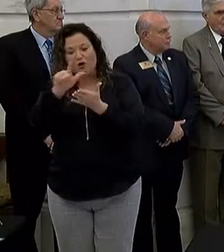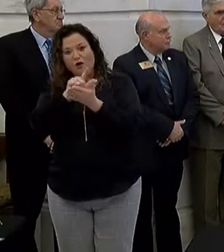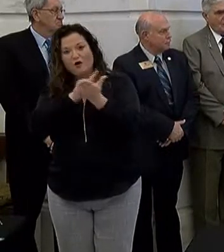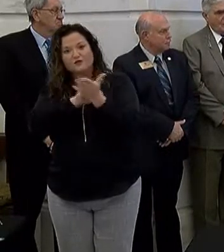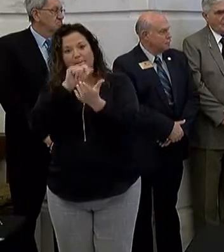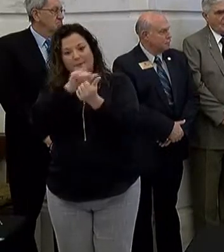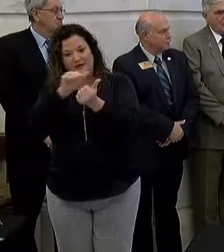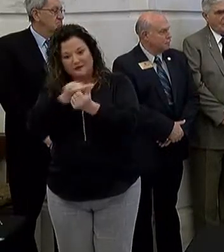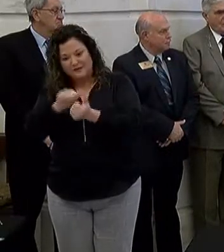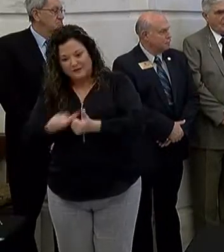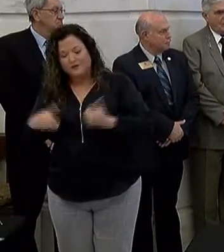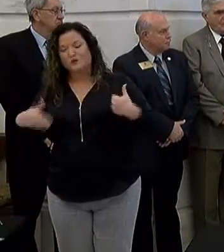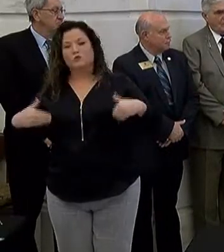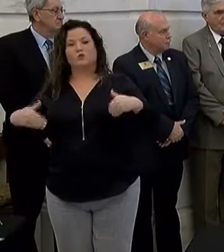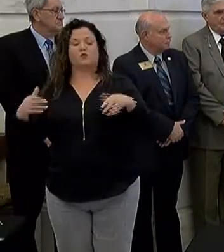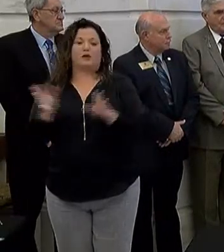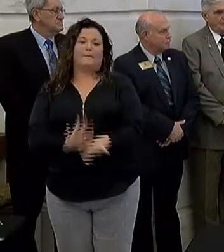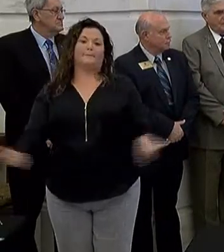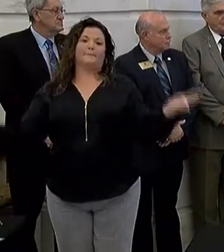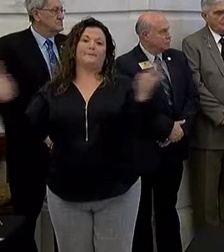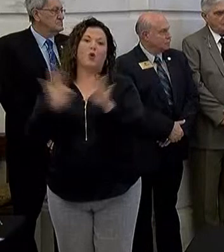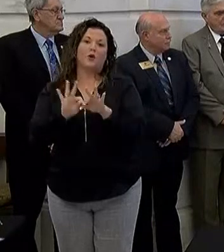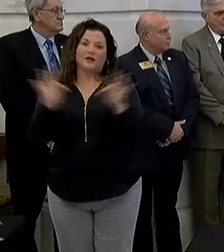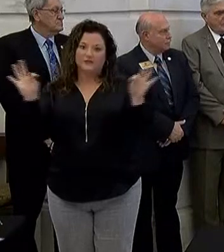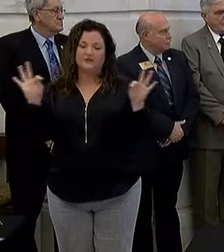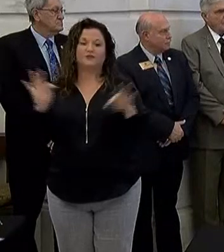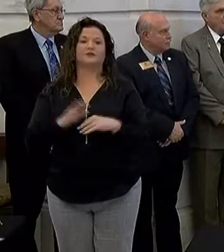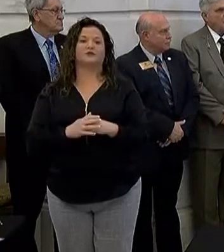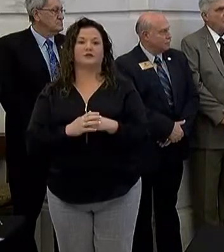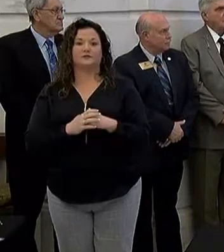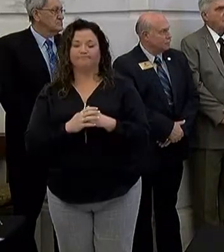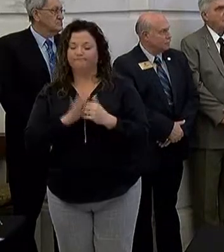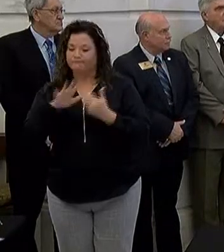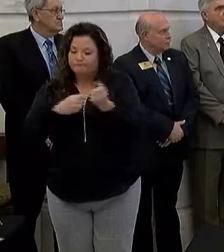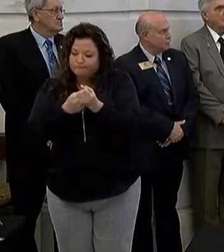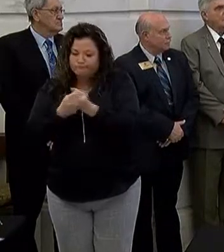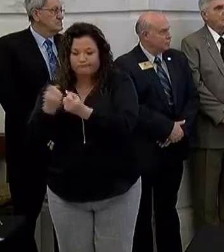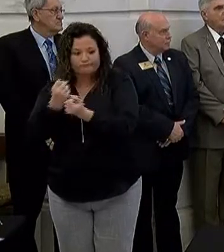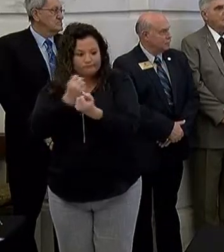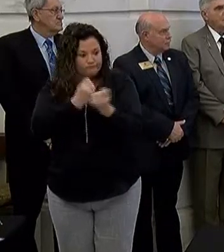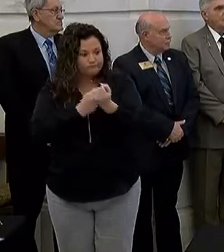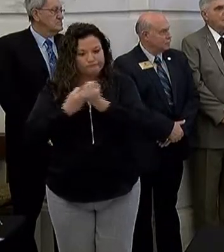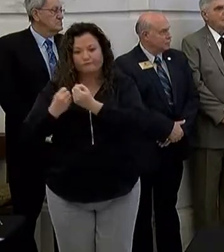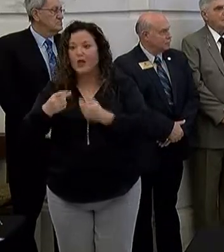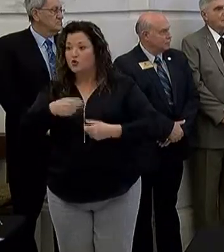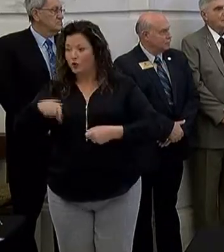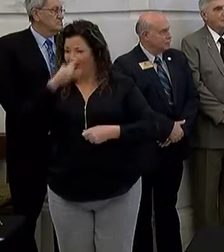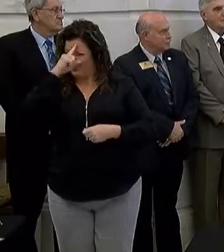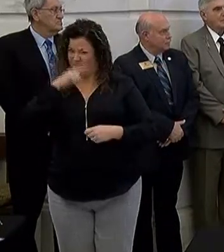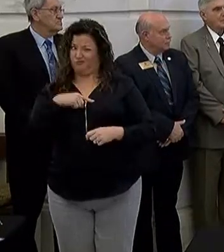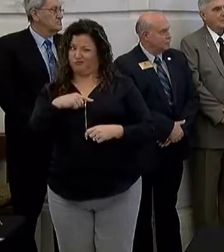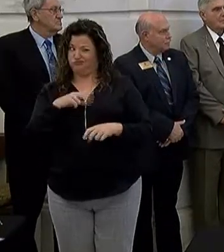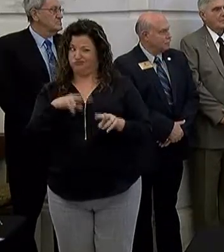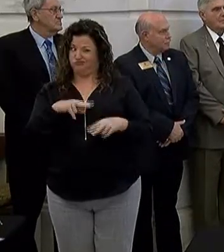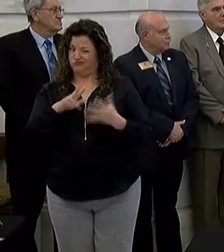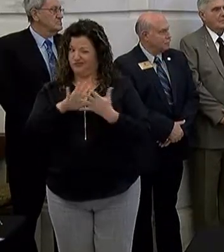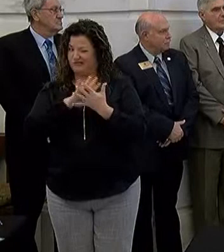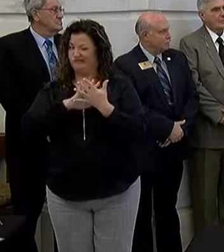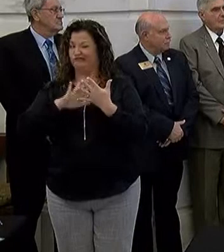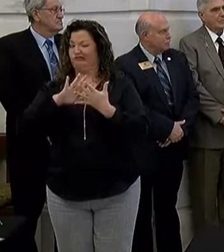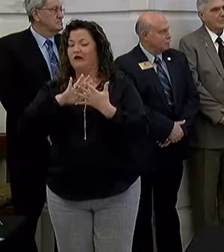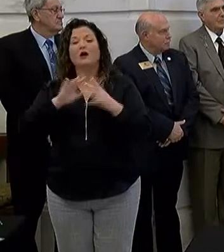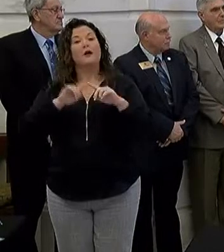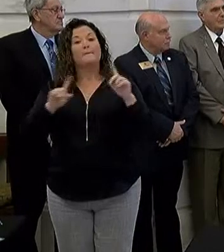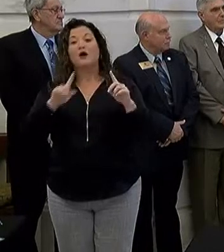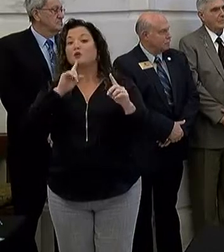time, how important that was, the way that they came together. Some of you all may look at it and think, boy, that looks convoluted, but